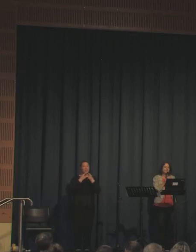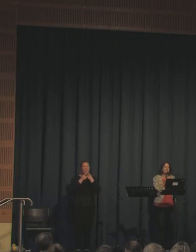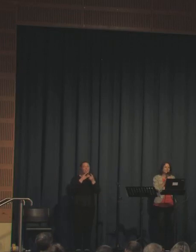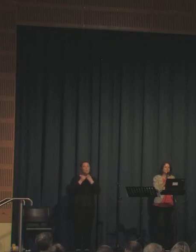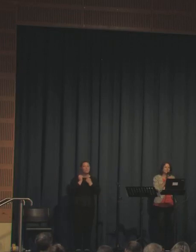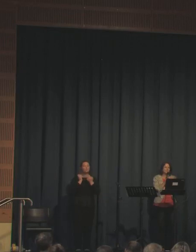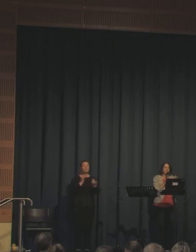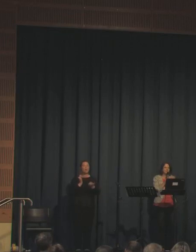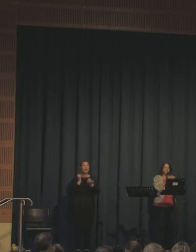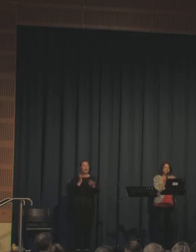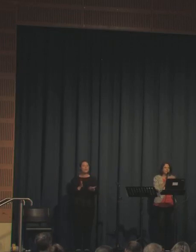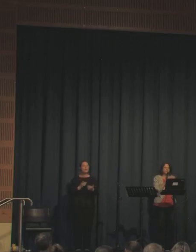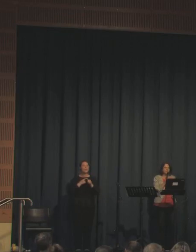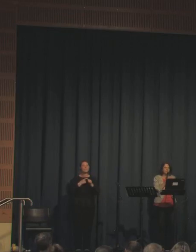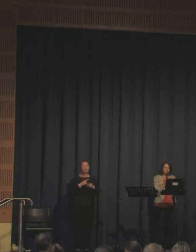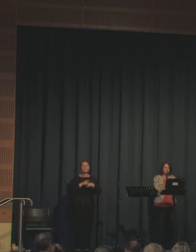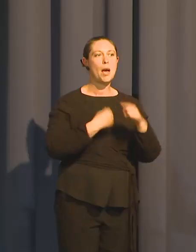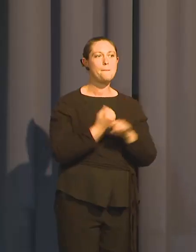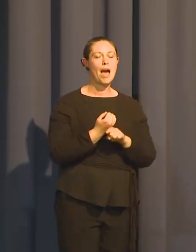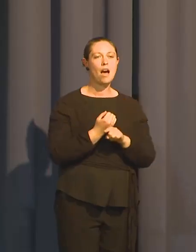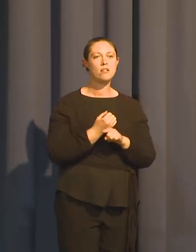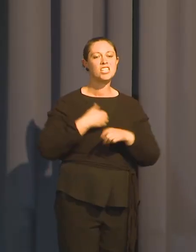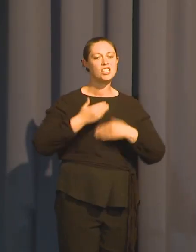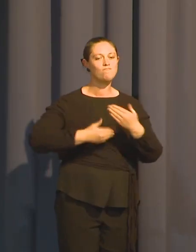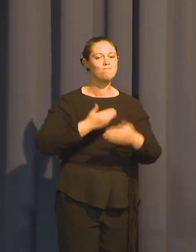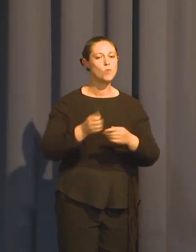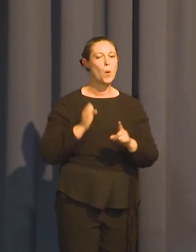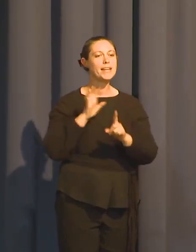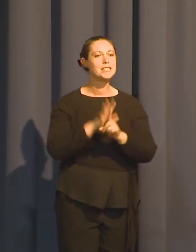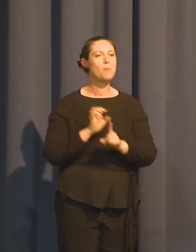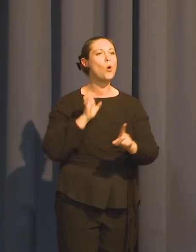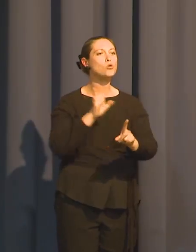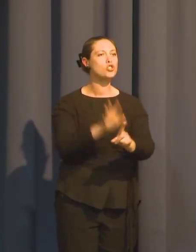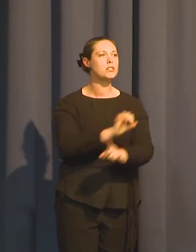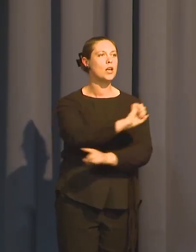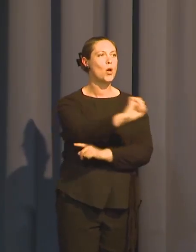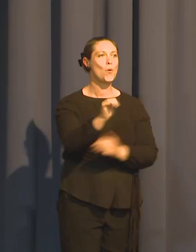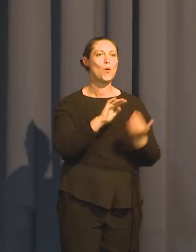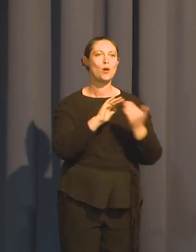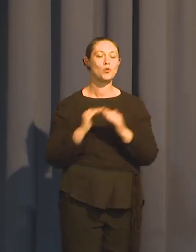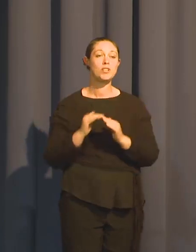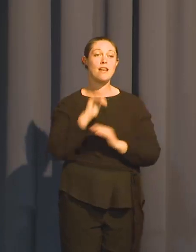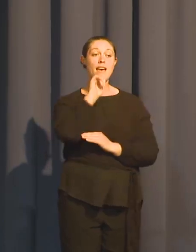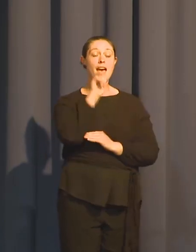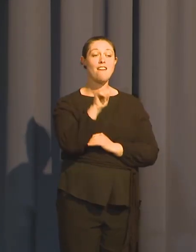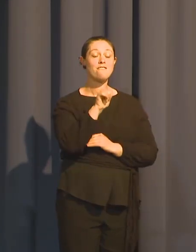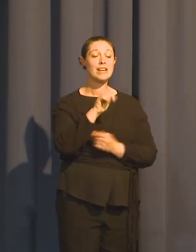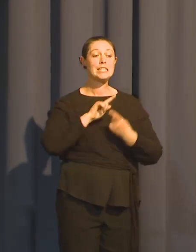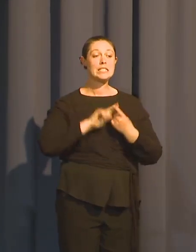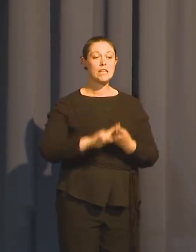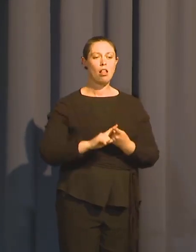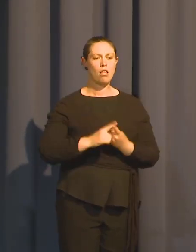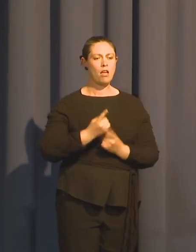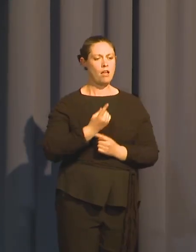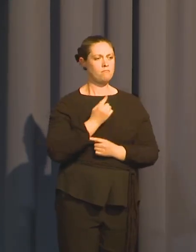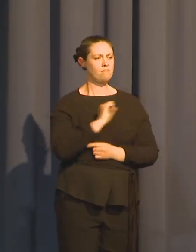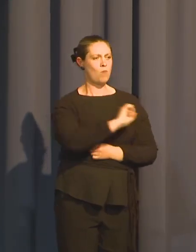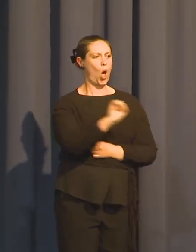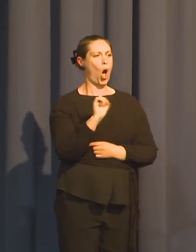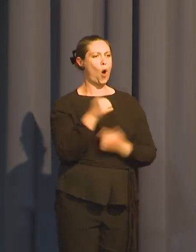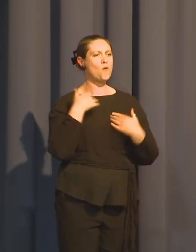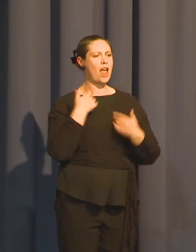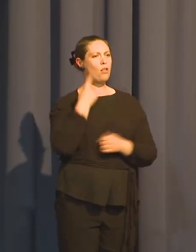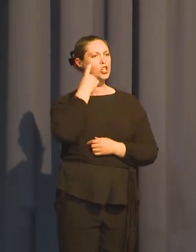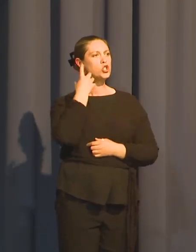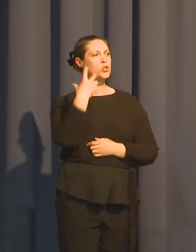lead exposures to you and your community. Like I said, if you still have individual health concerns, please go to your